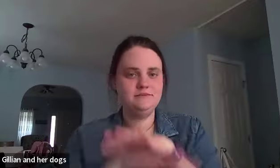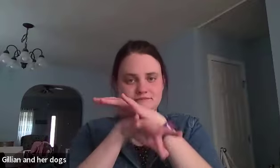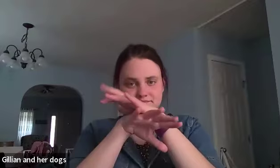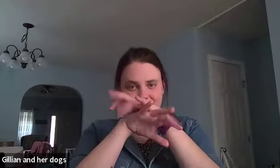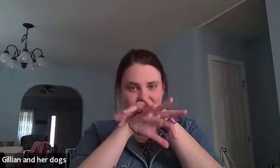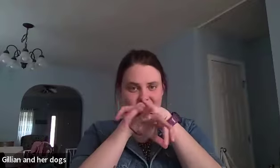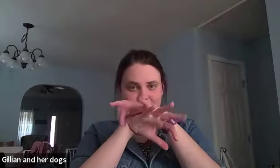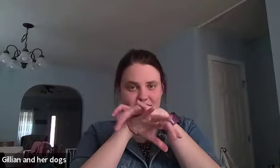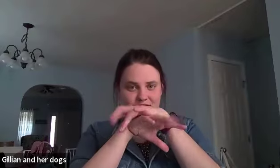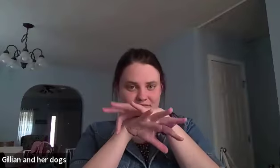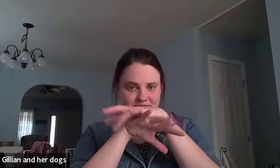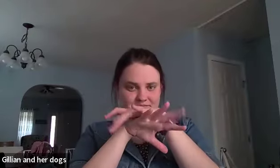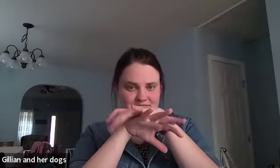spider, spider.